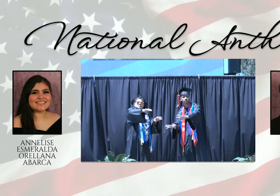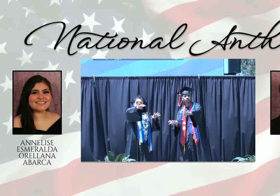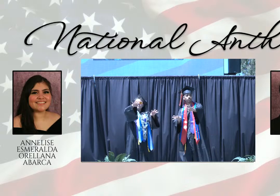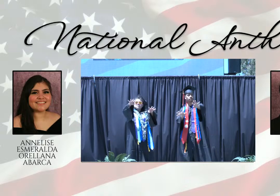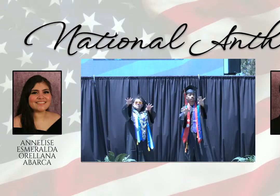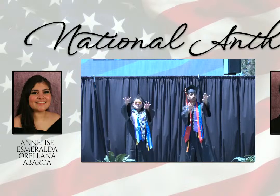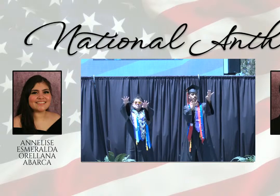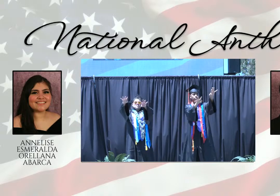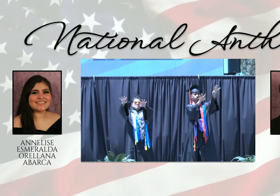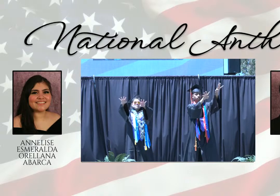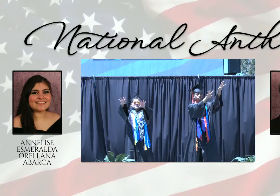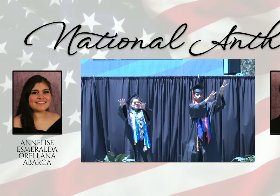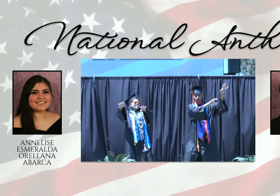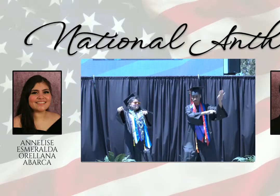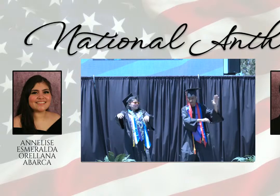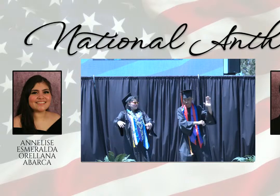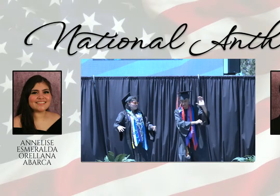stars through the